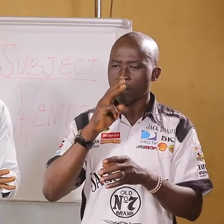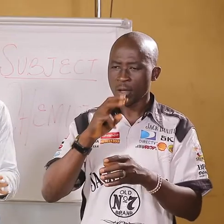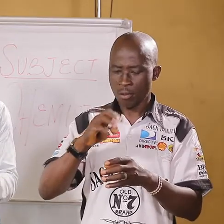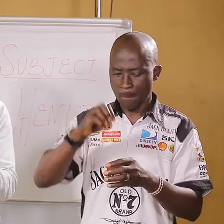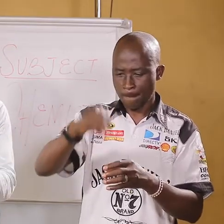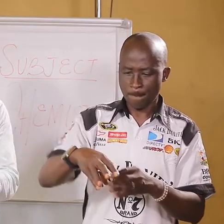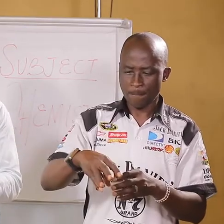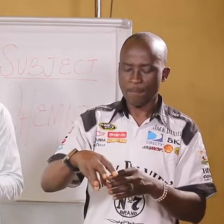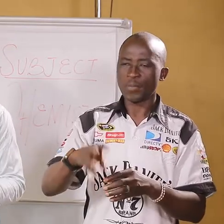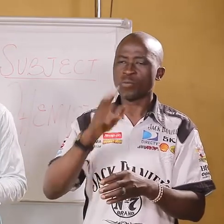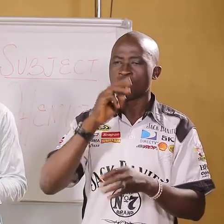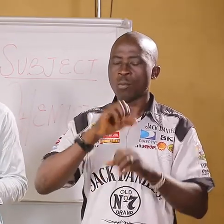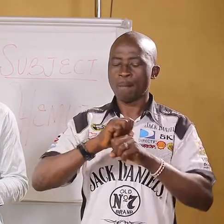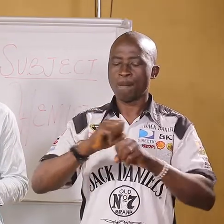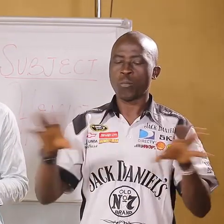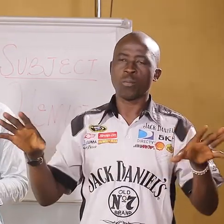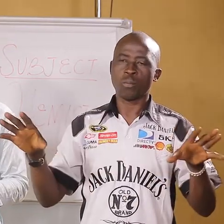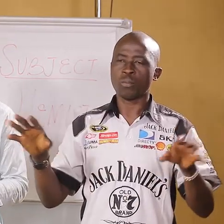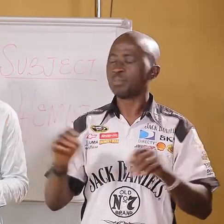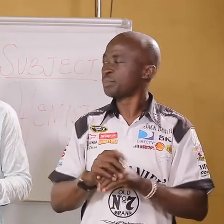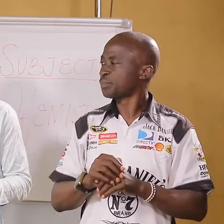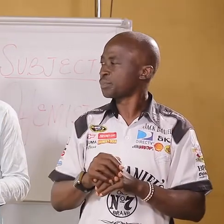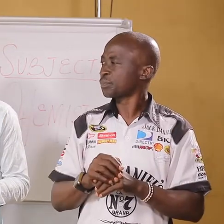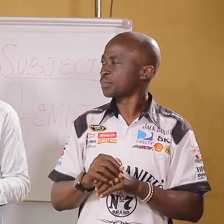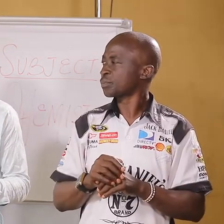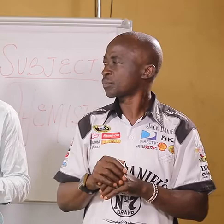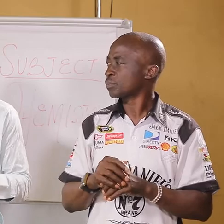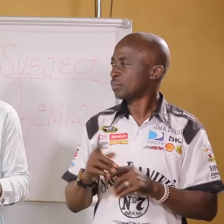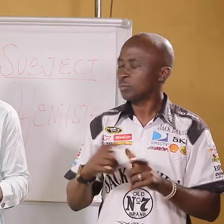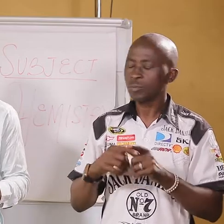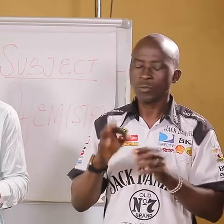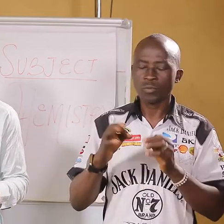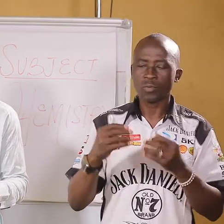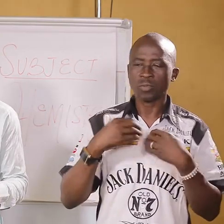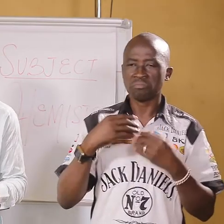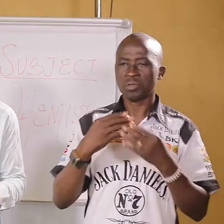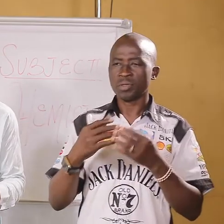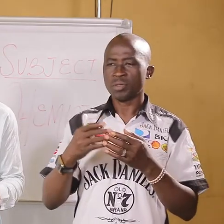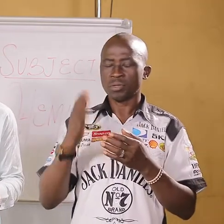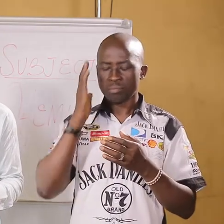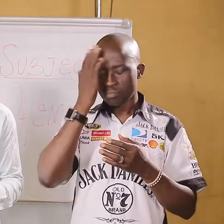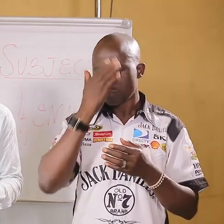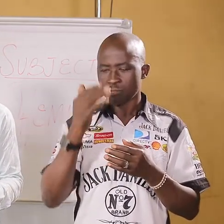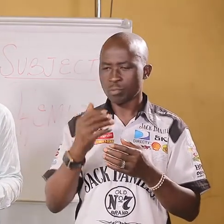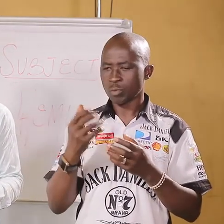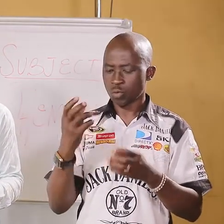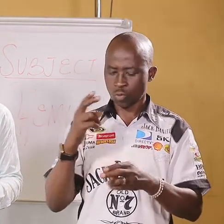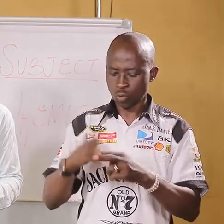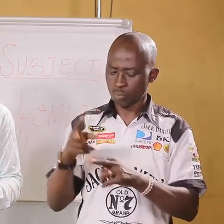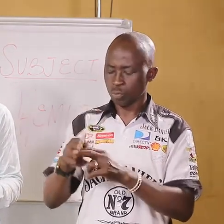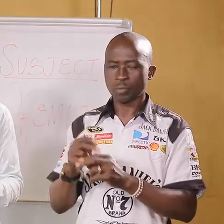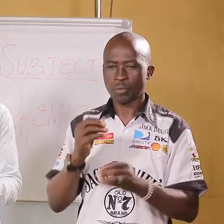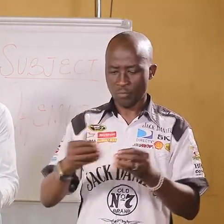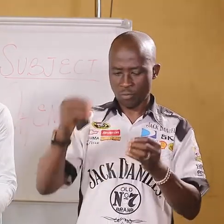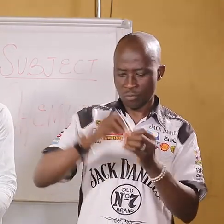completely disappear. That's a homogeneous mixture. Then, if you have chalk powder and you add it to water, you